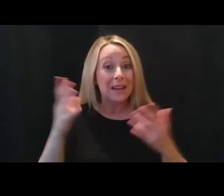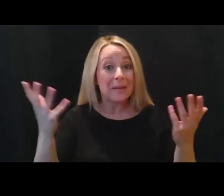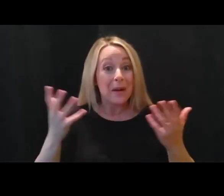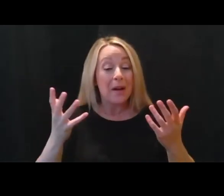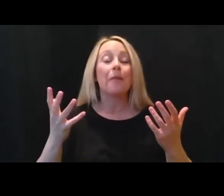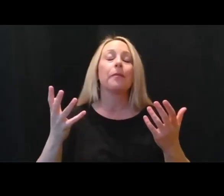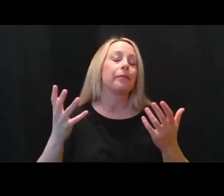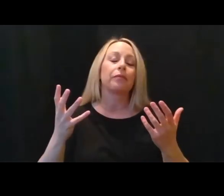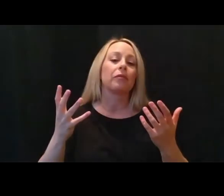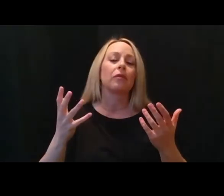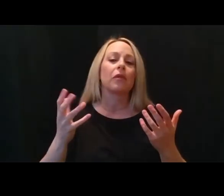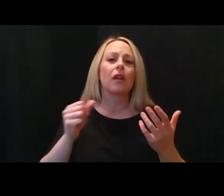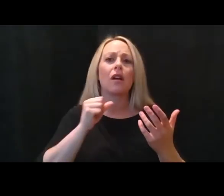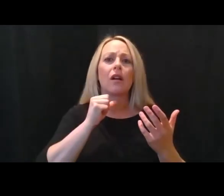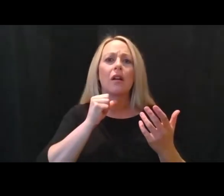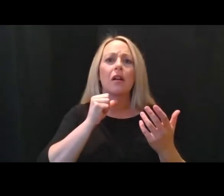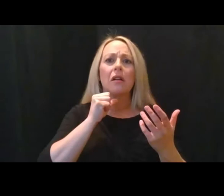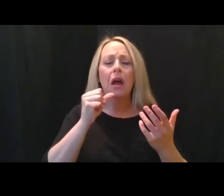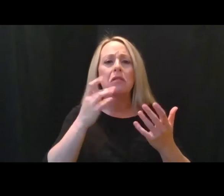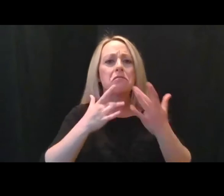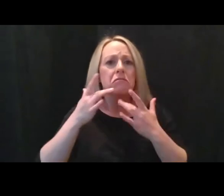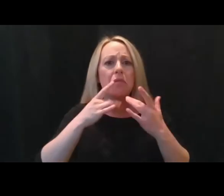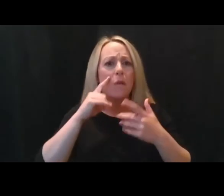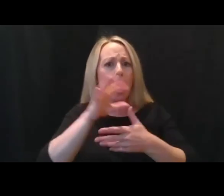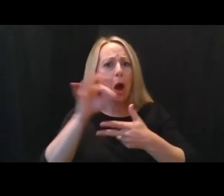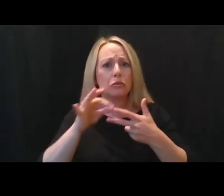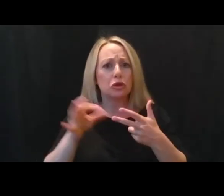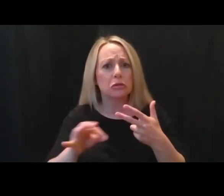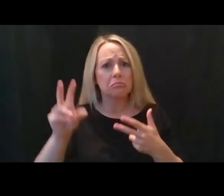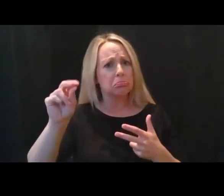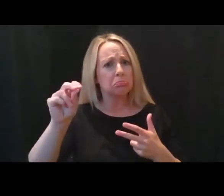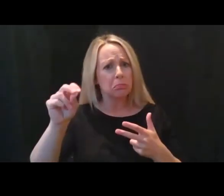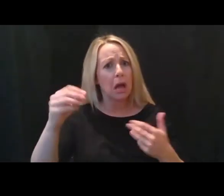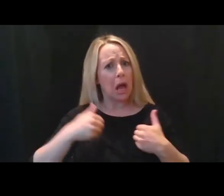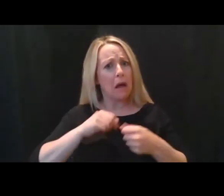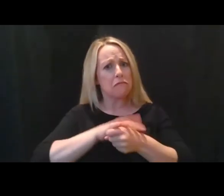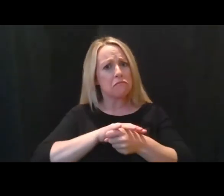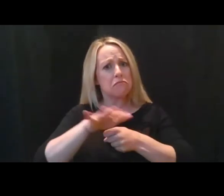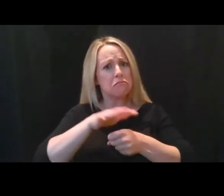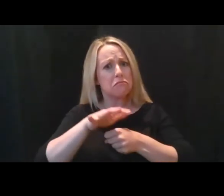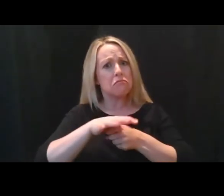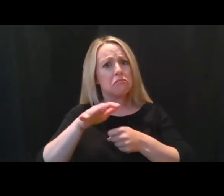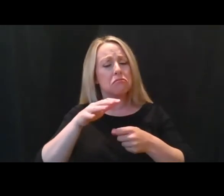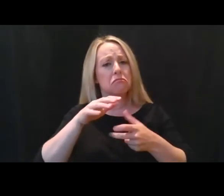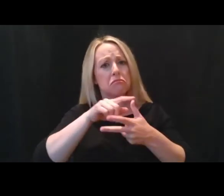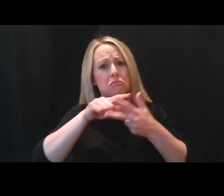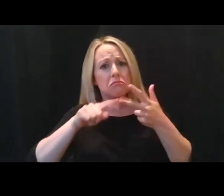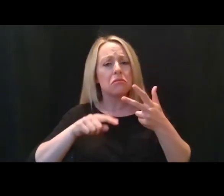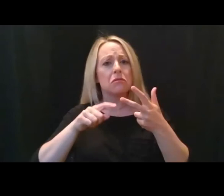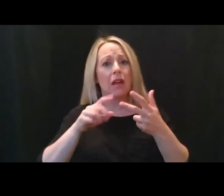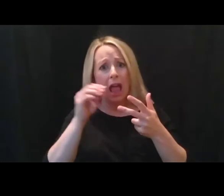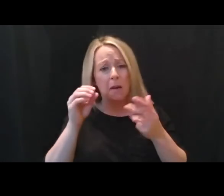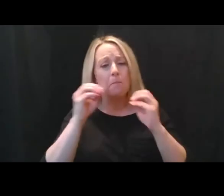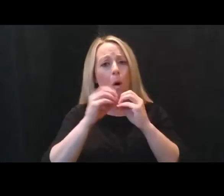at loss for options on where to get vaccinated, and these options continue to increase. Many